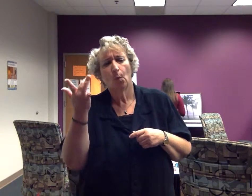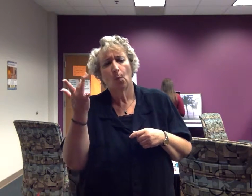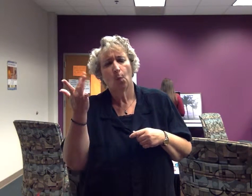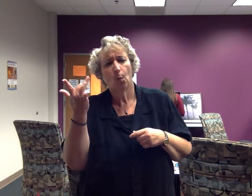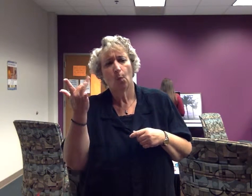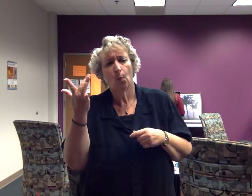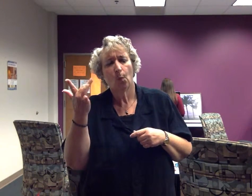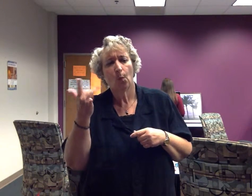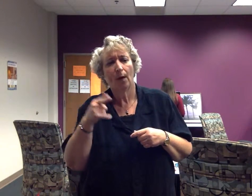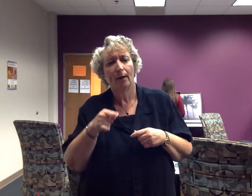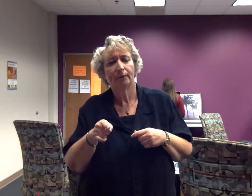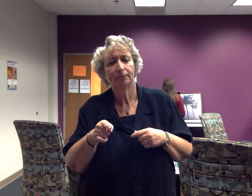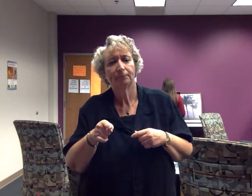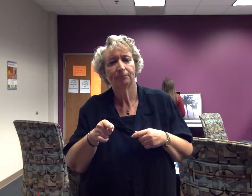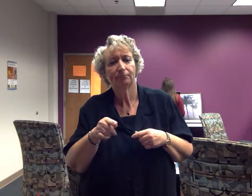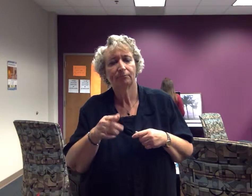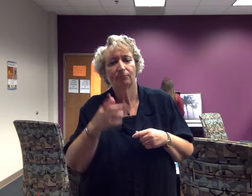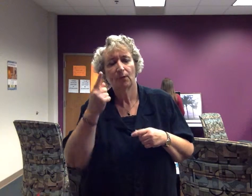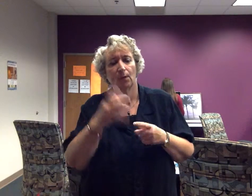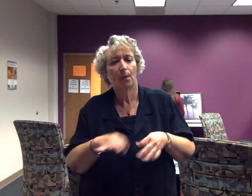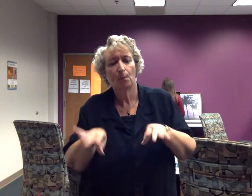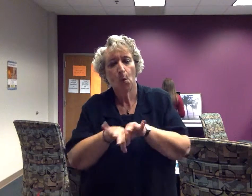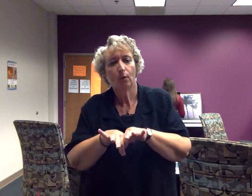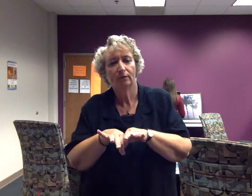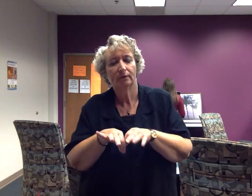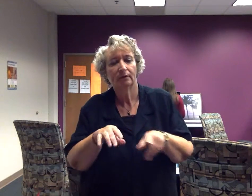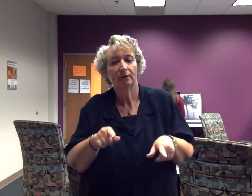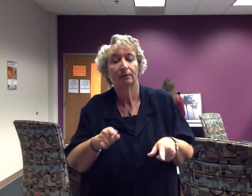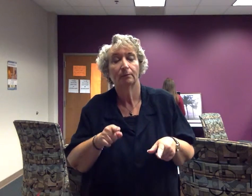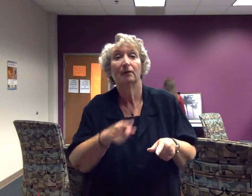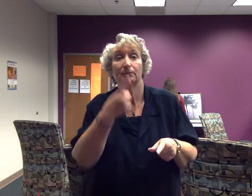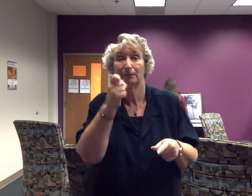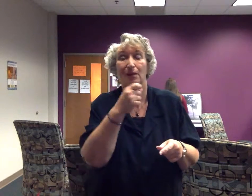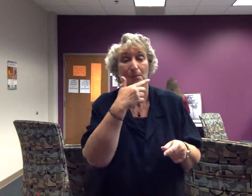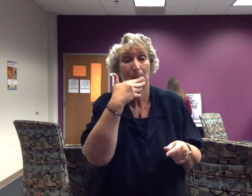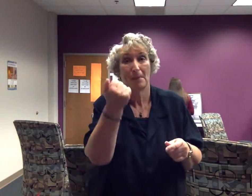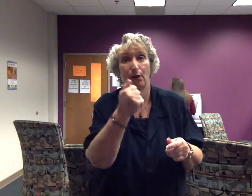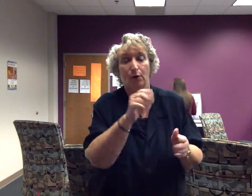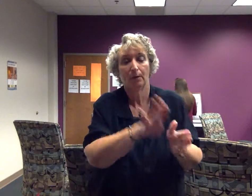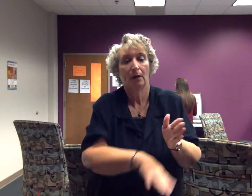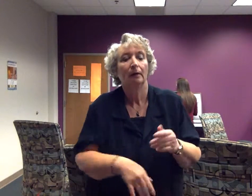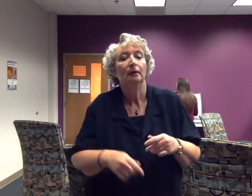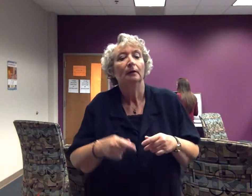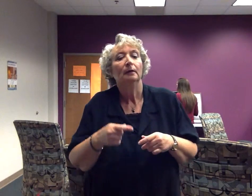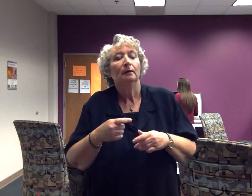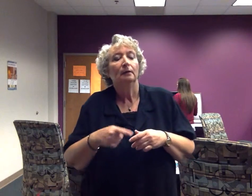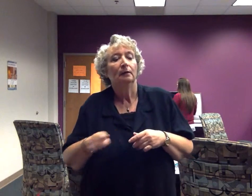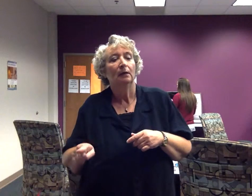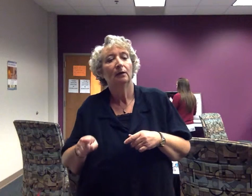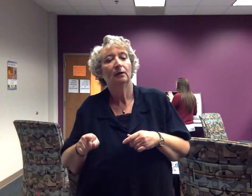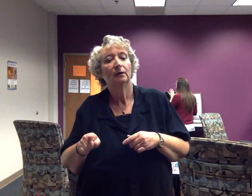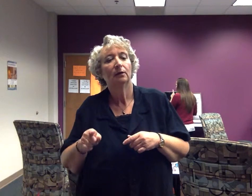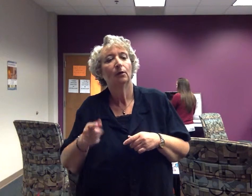much weight? Why did that matter to you? Well, she kind of made me. She kind of made you, so she exerted force, right? And that happens sometimes in